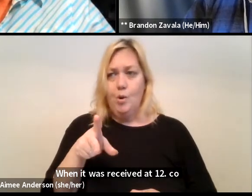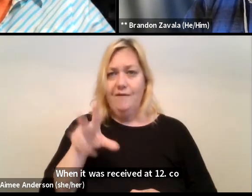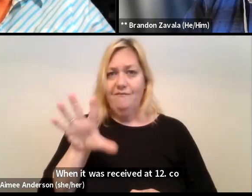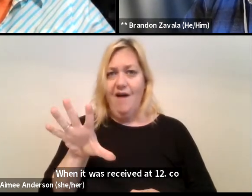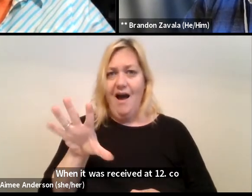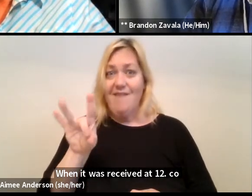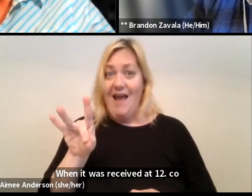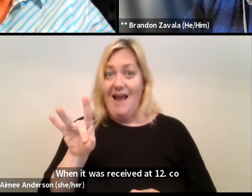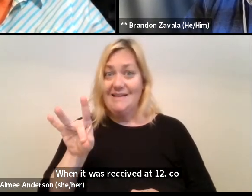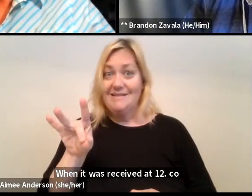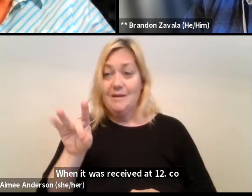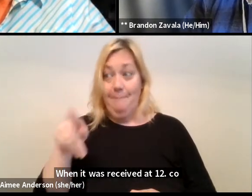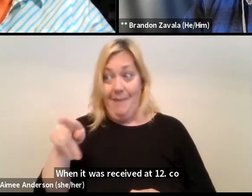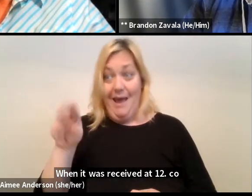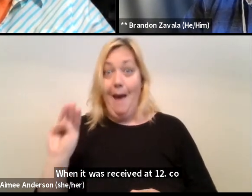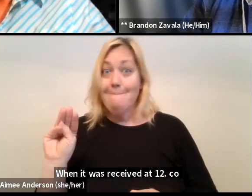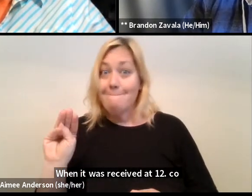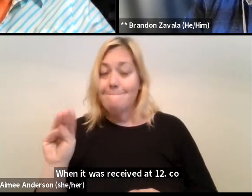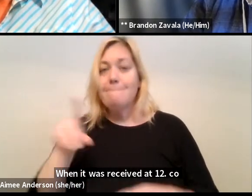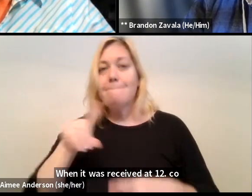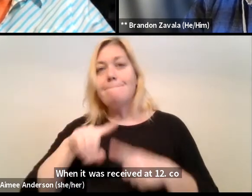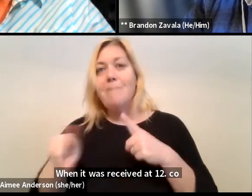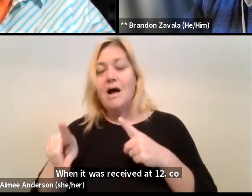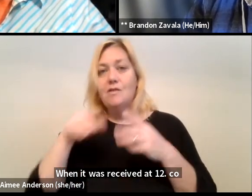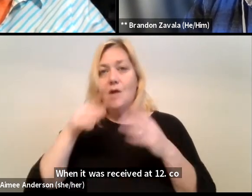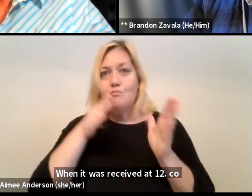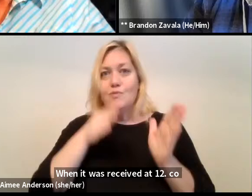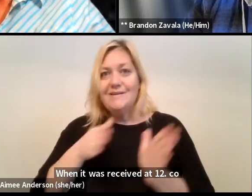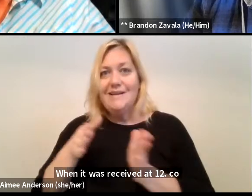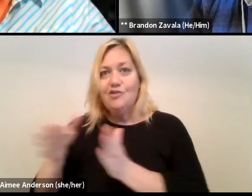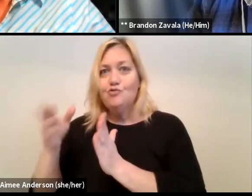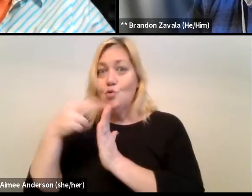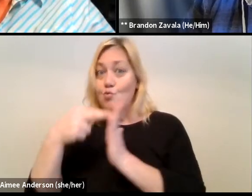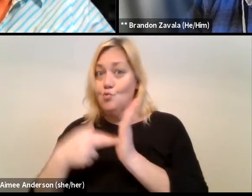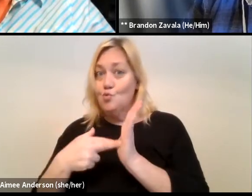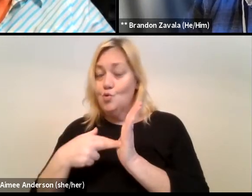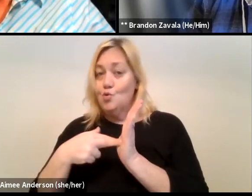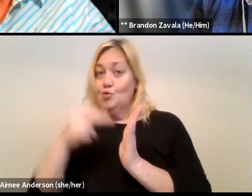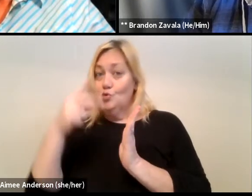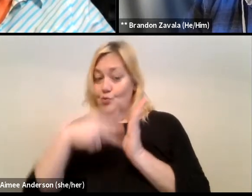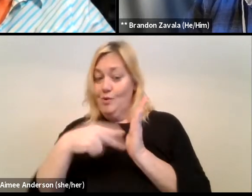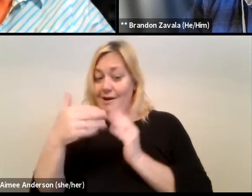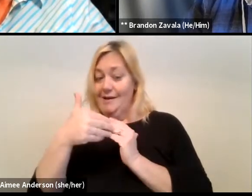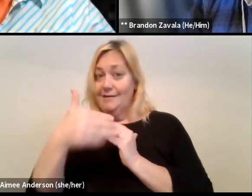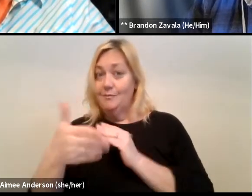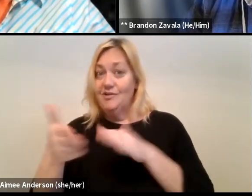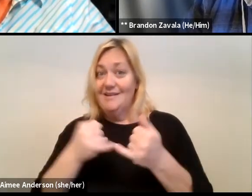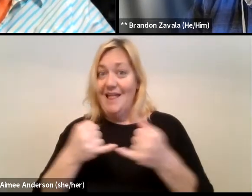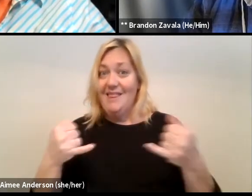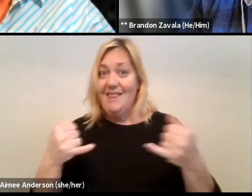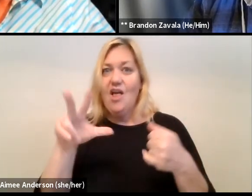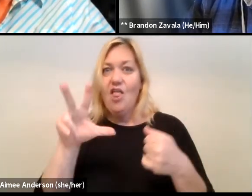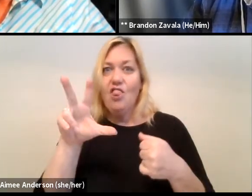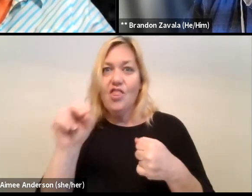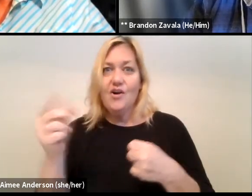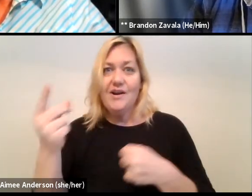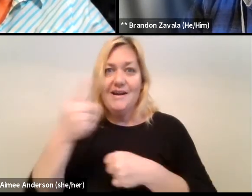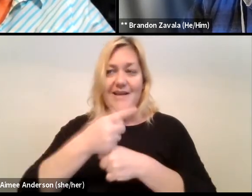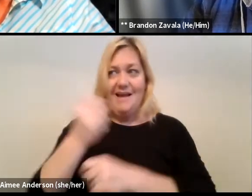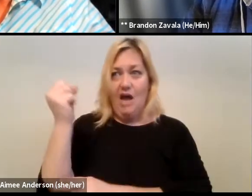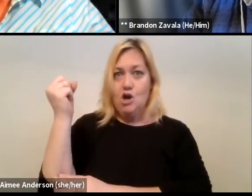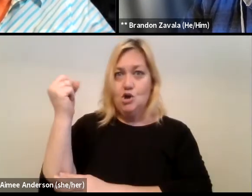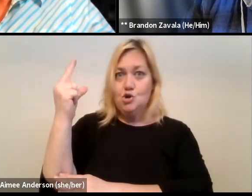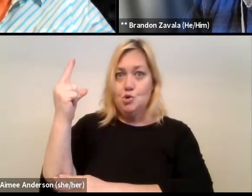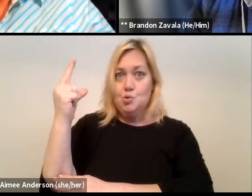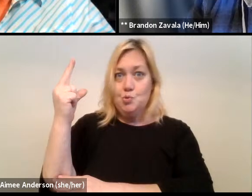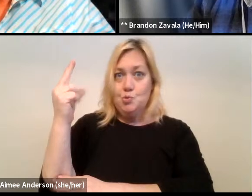12:00:58 p.m. But the procedural rules read submission deadline will be 30 days at noon,